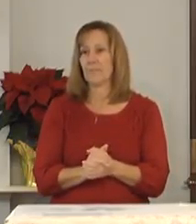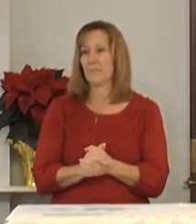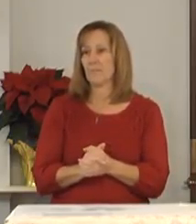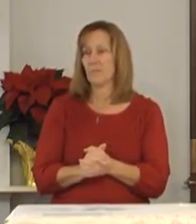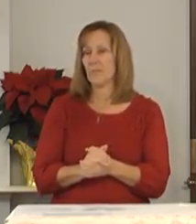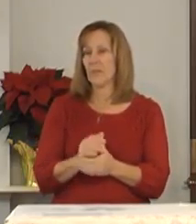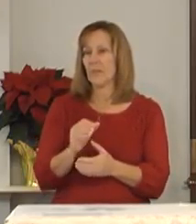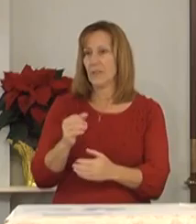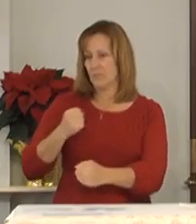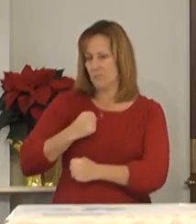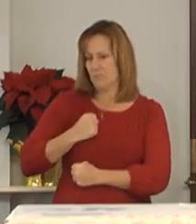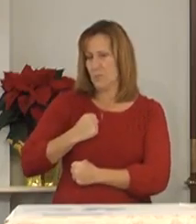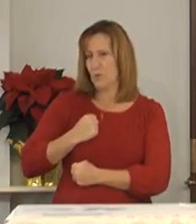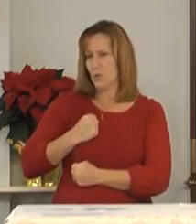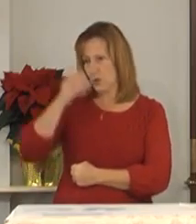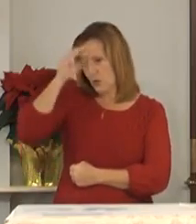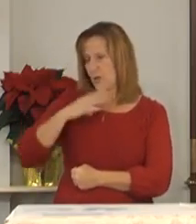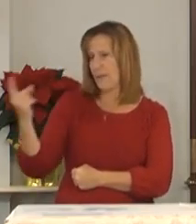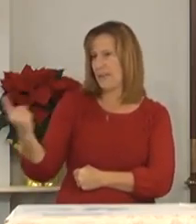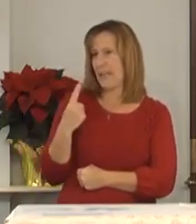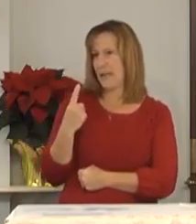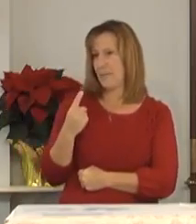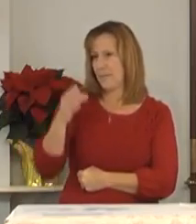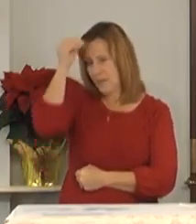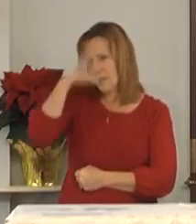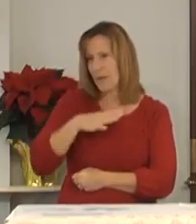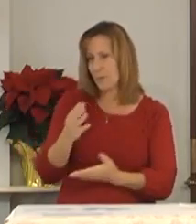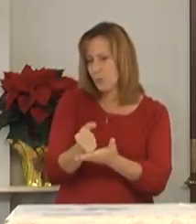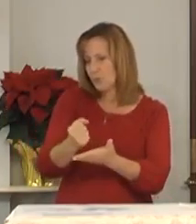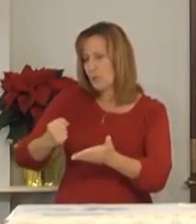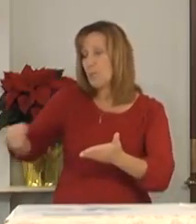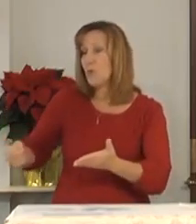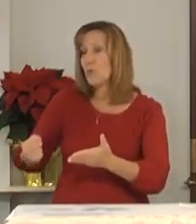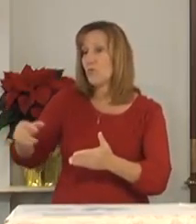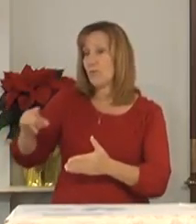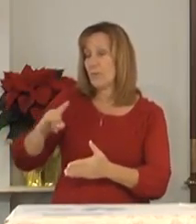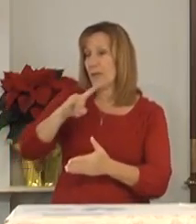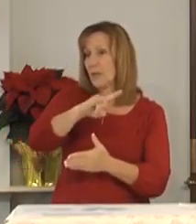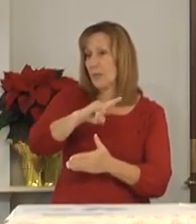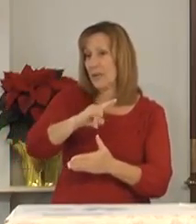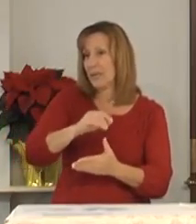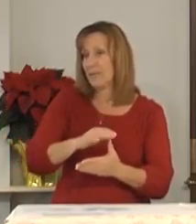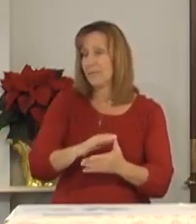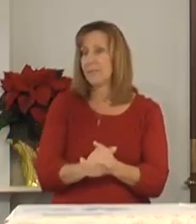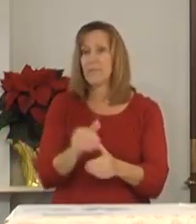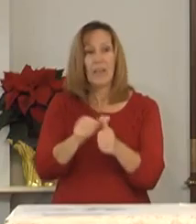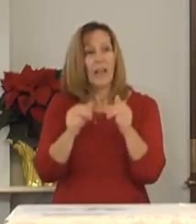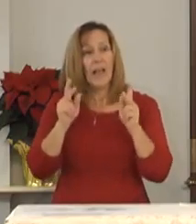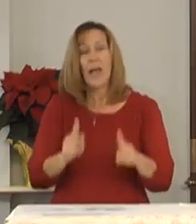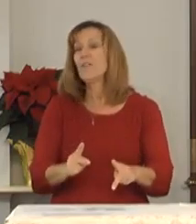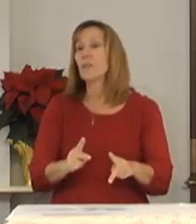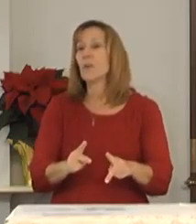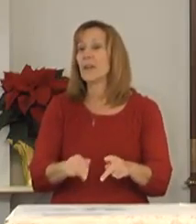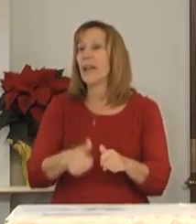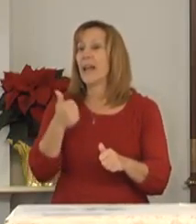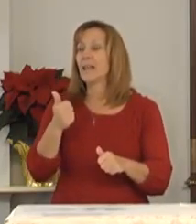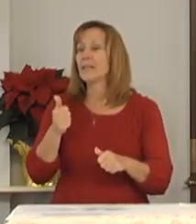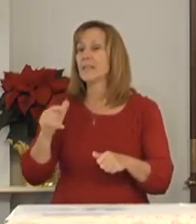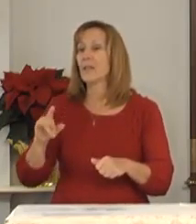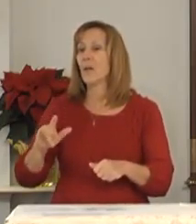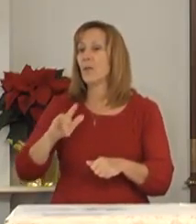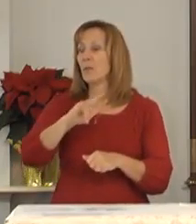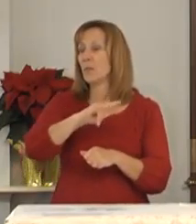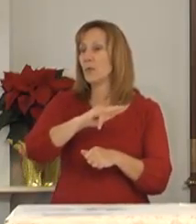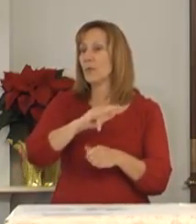Security came. The man was removed from the airplane, and everyone else on